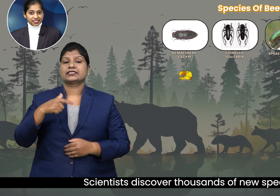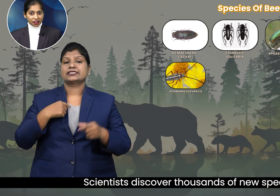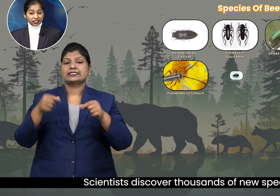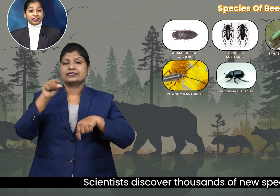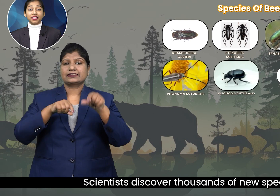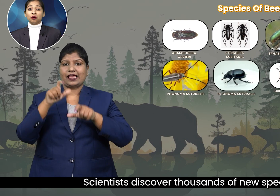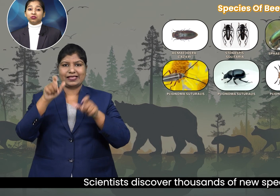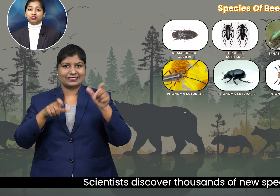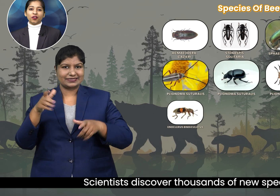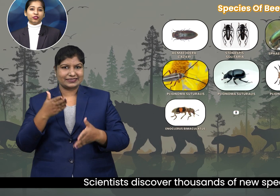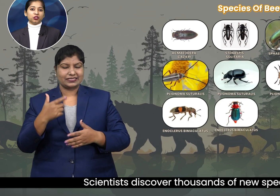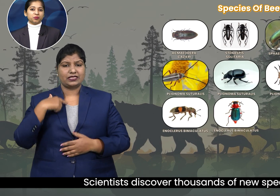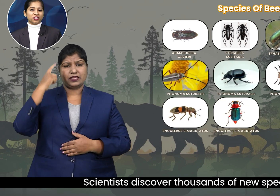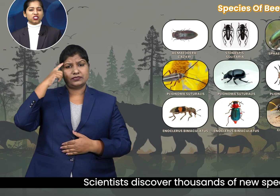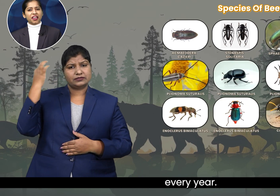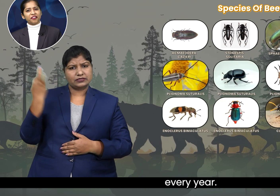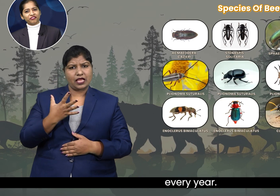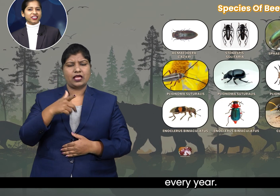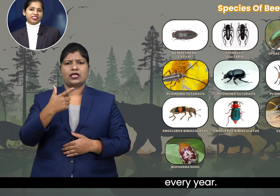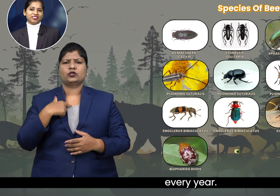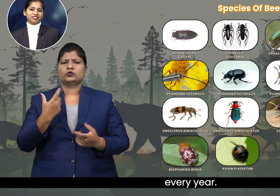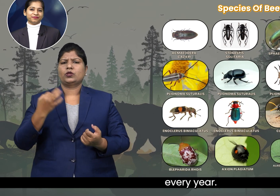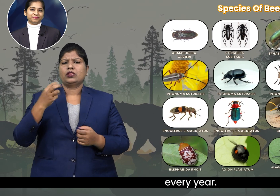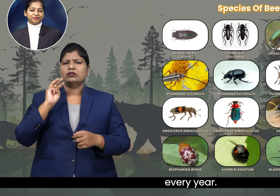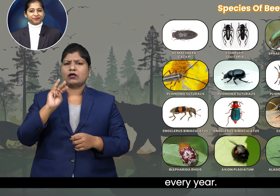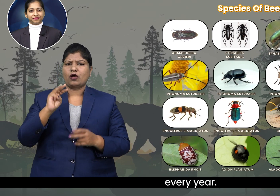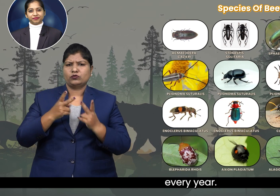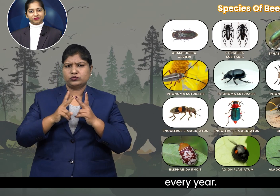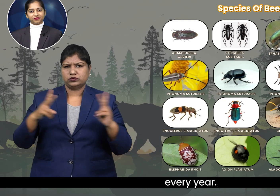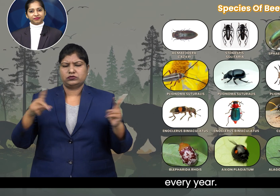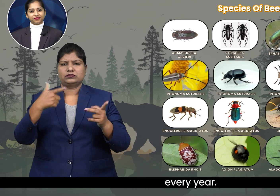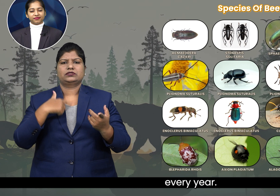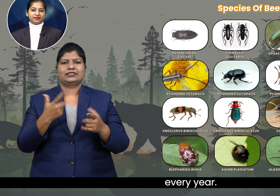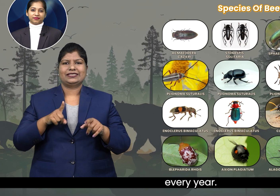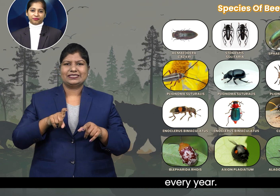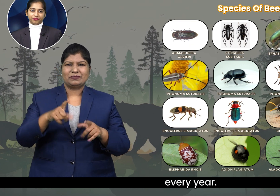Scientists discover thousands of new species every year.